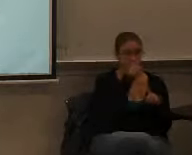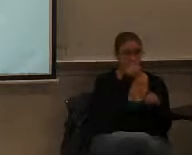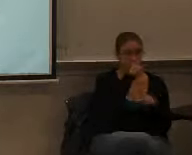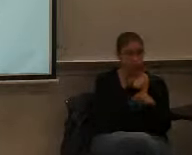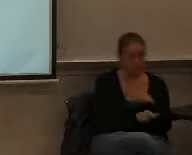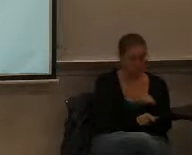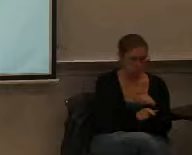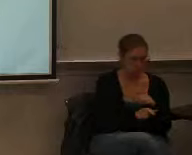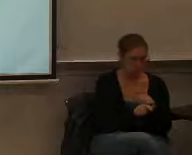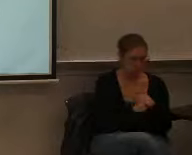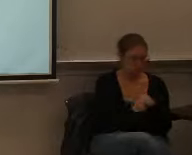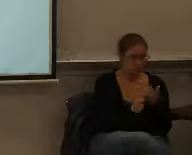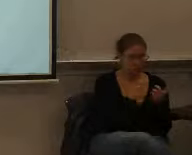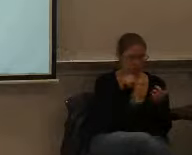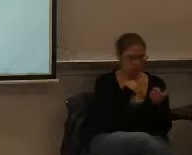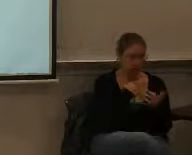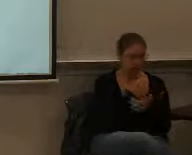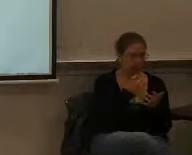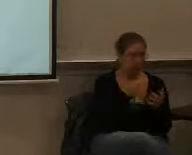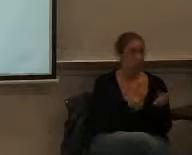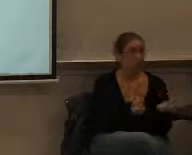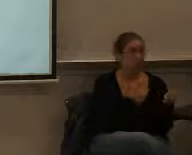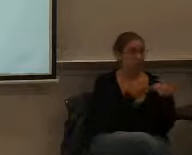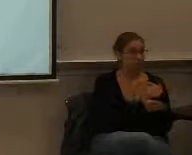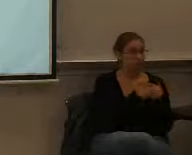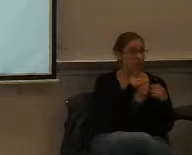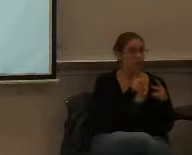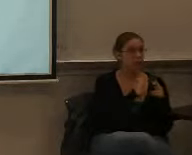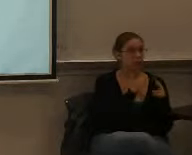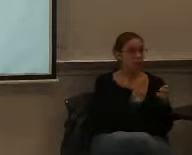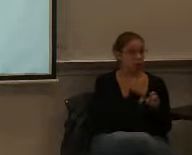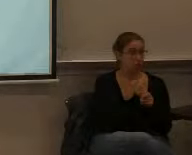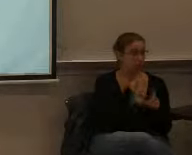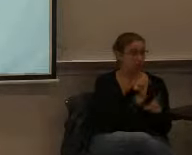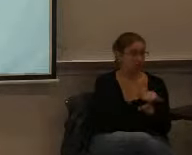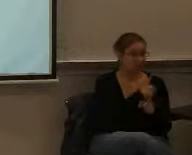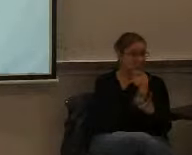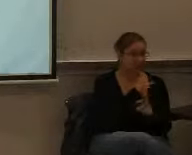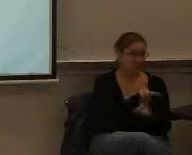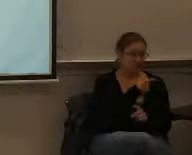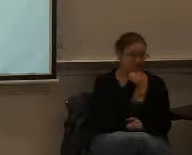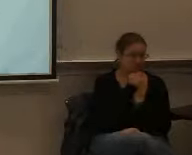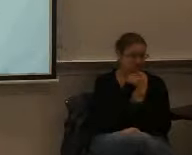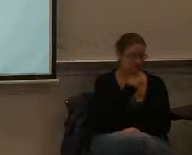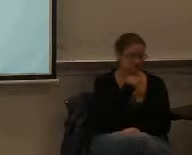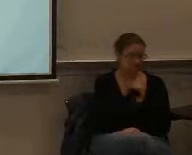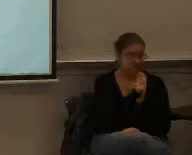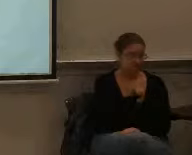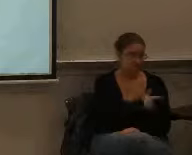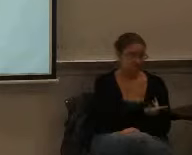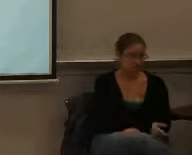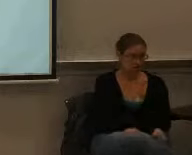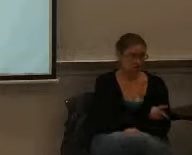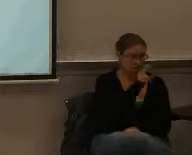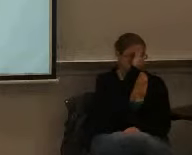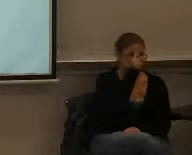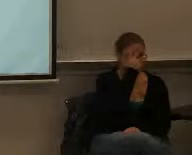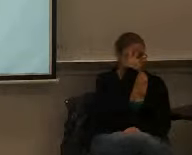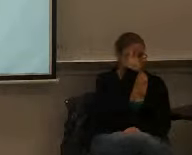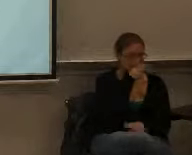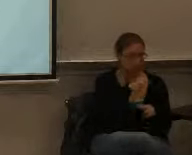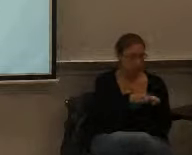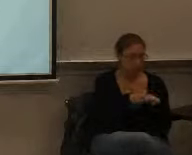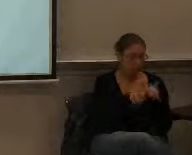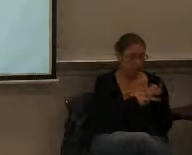low abundance, many species of fish are very difficult to catch because they just simply don't feed at all. It just makes more sense for them to just